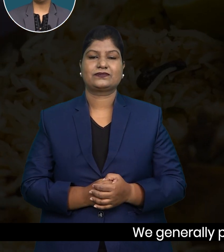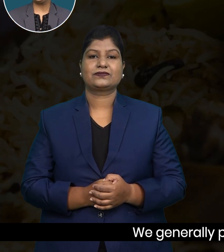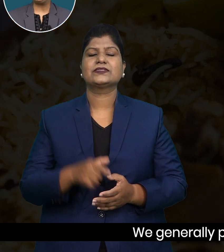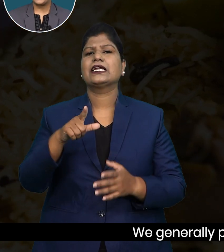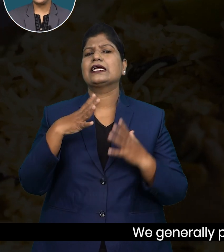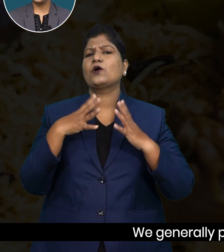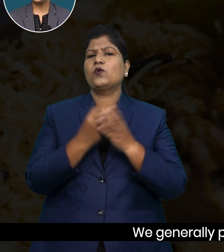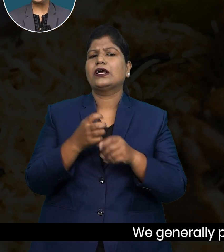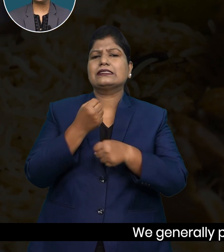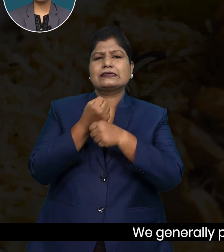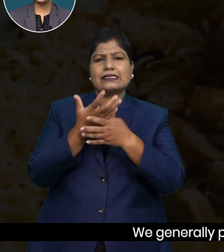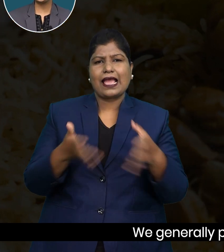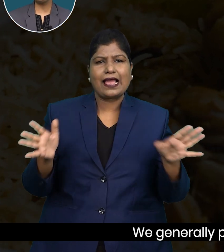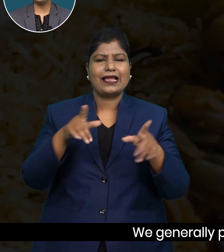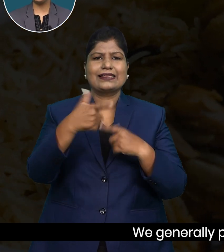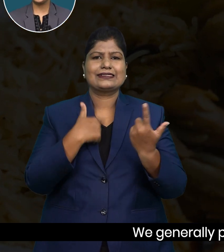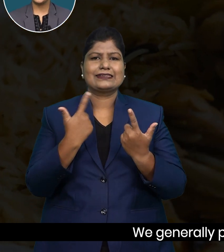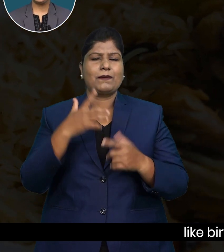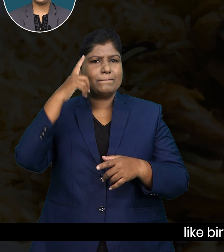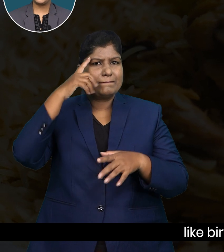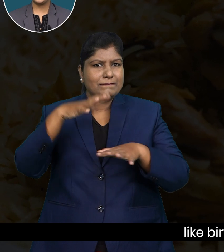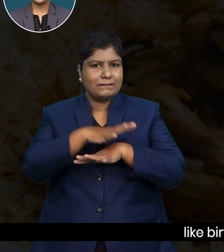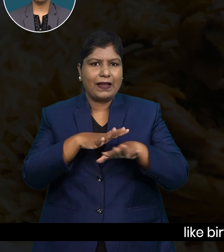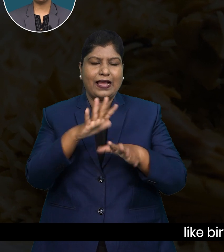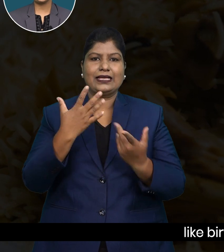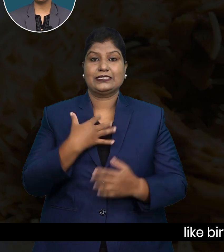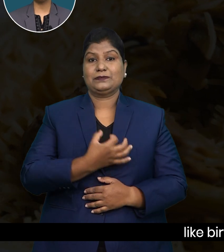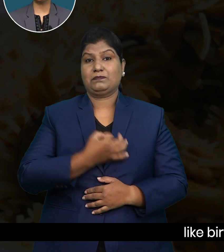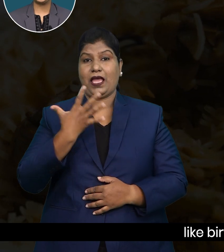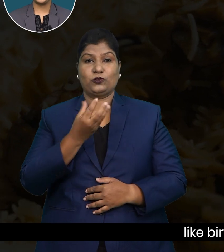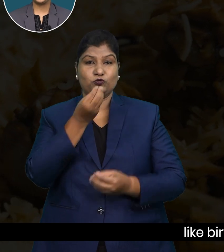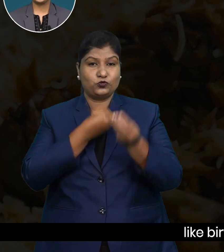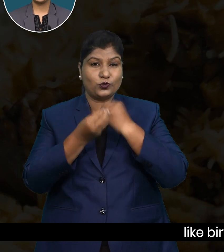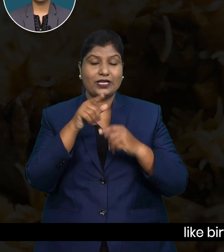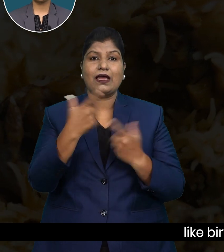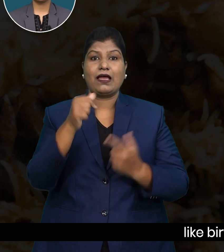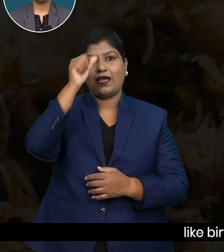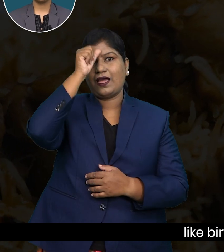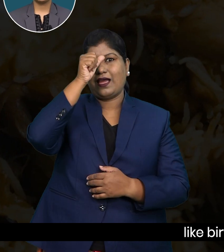We generally plan to eat special foods like biryani on Sunday.